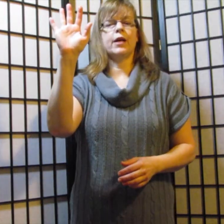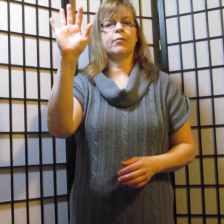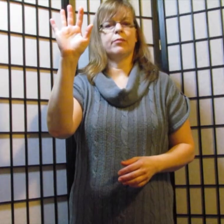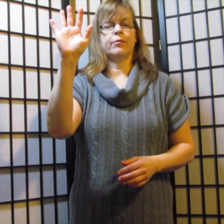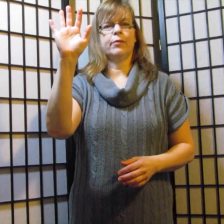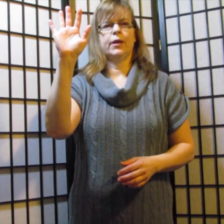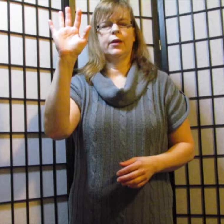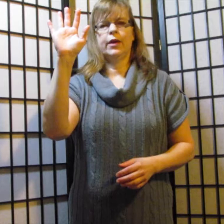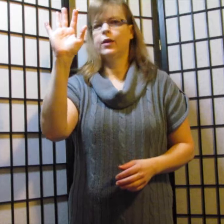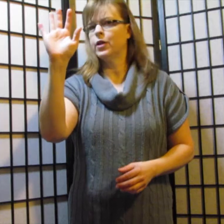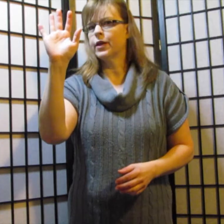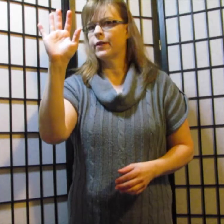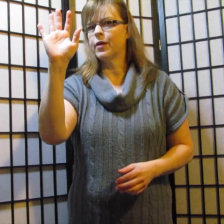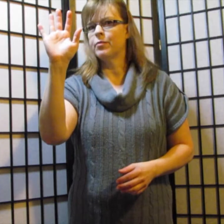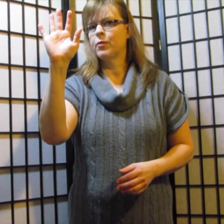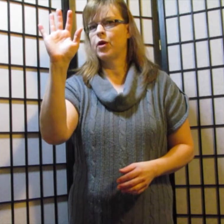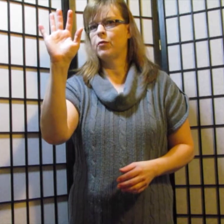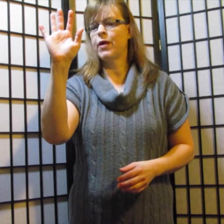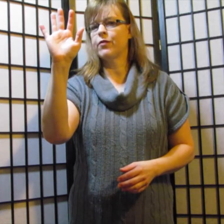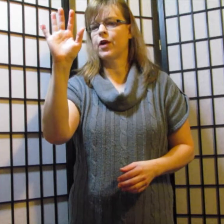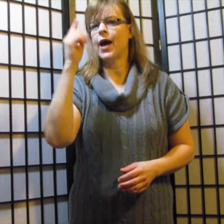up and look at them and wait for eye